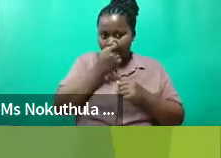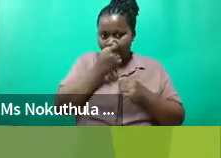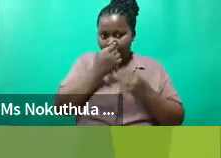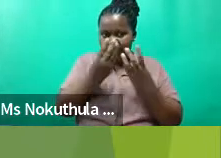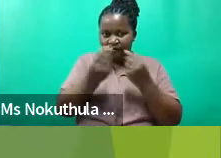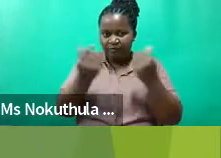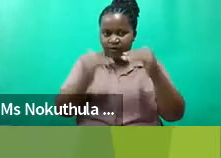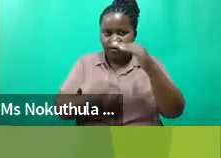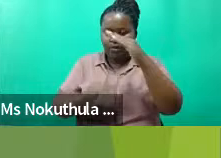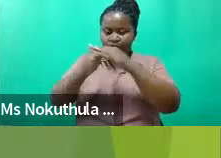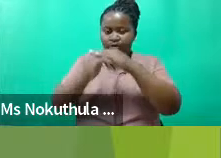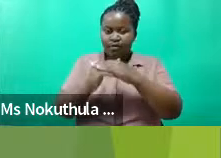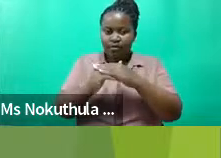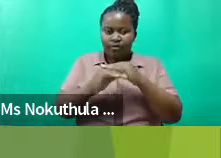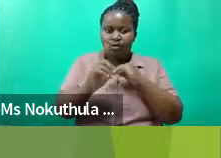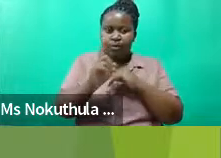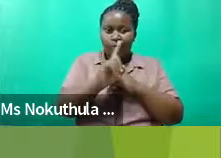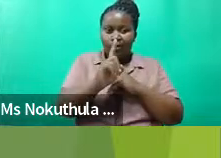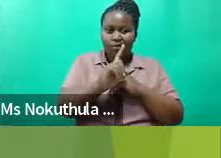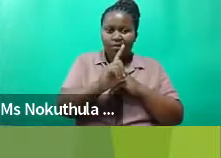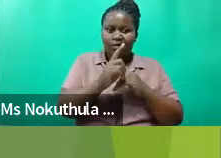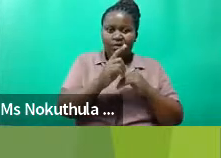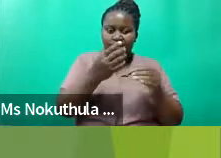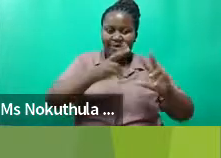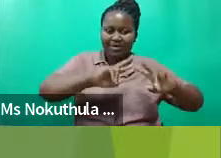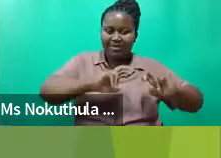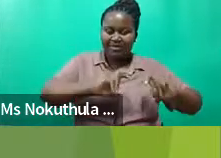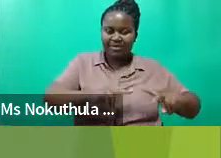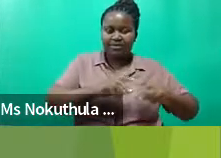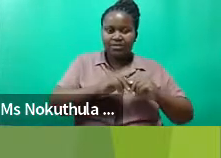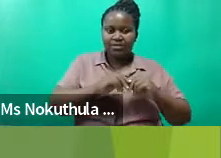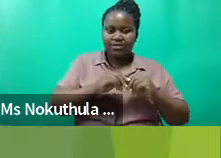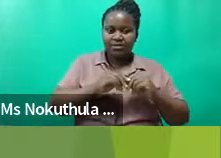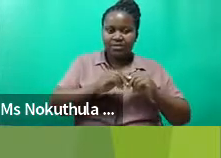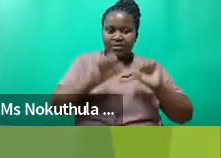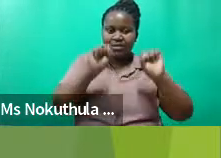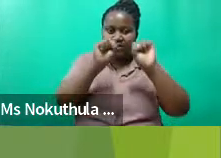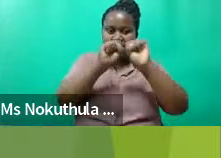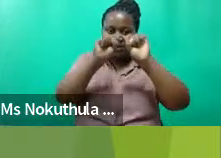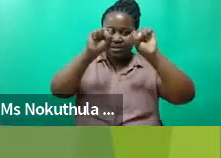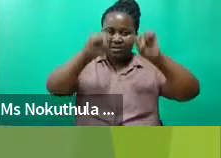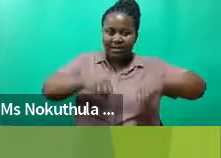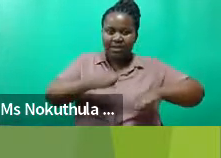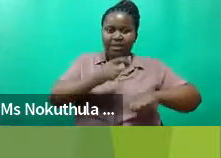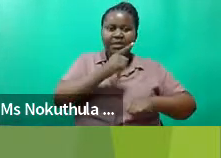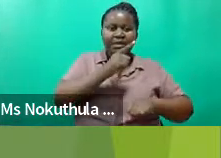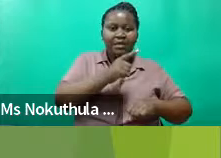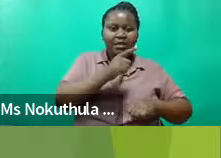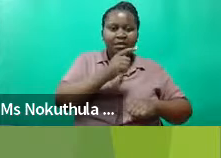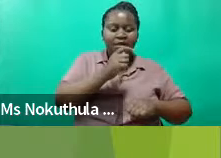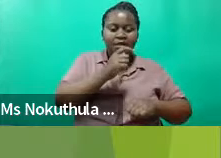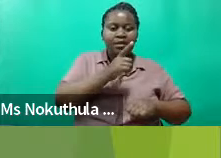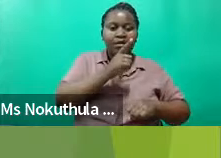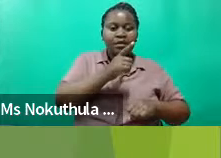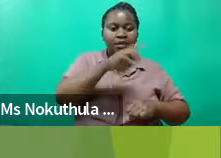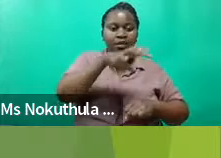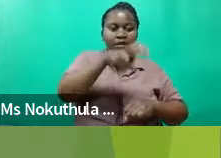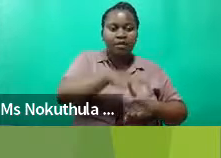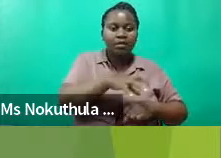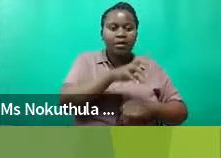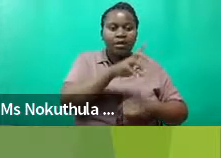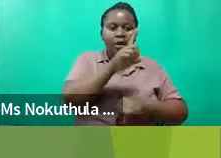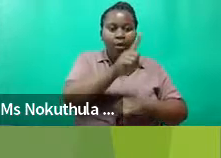of the study is that on the system in Pietermaritzburg campus, there were more than